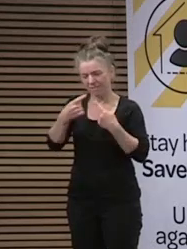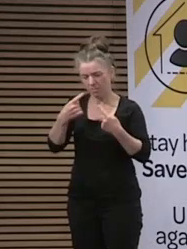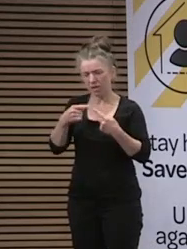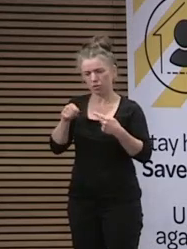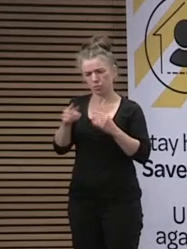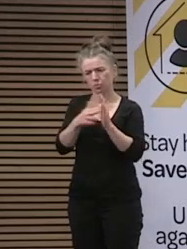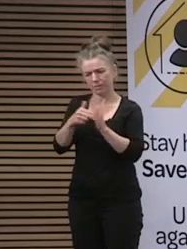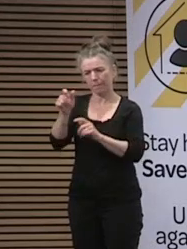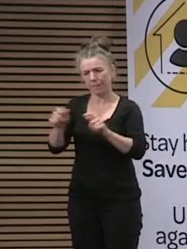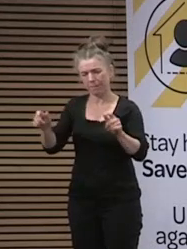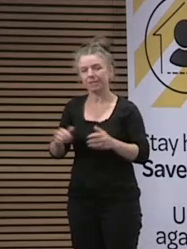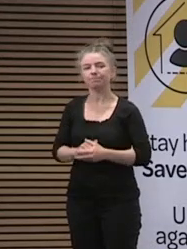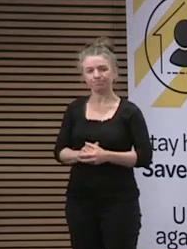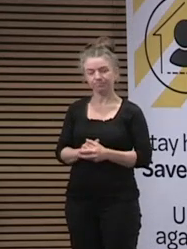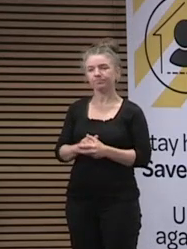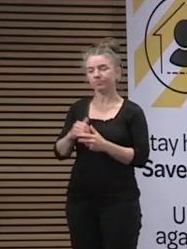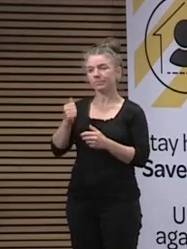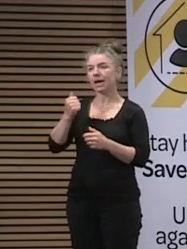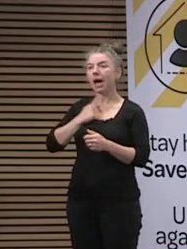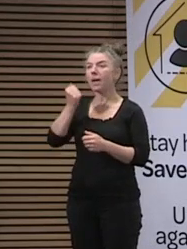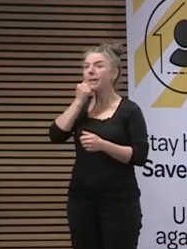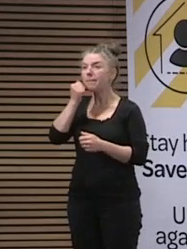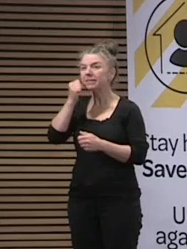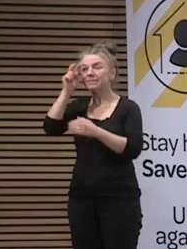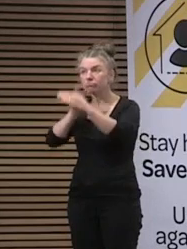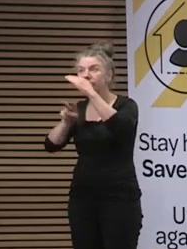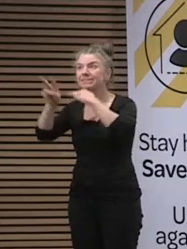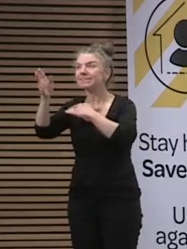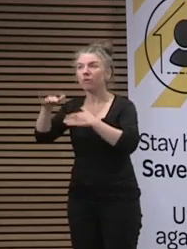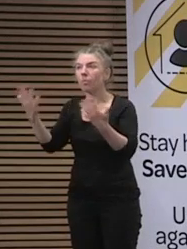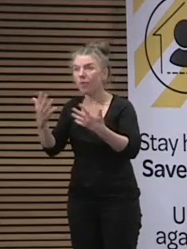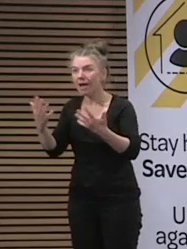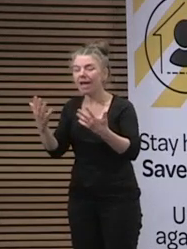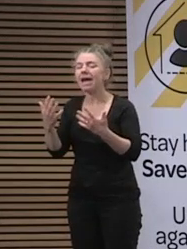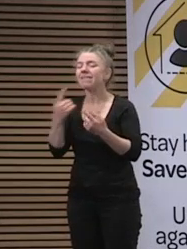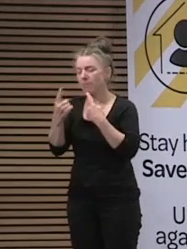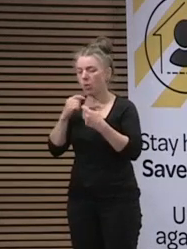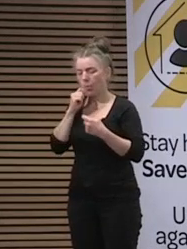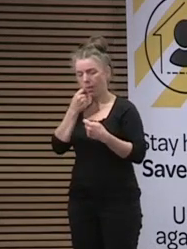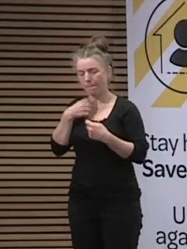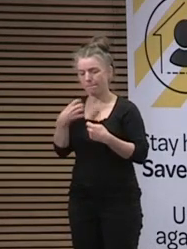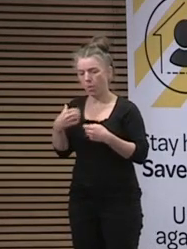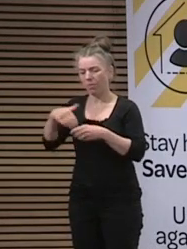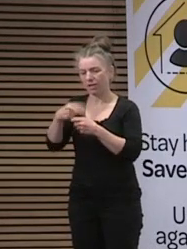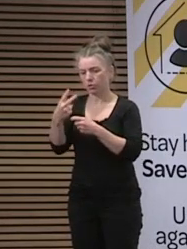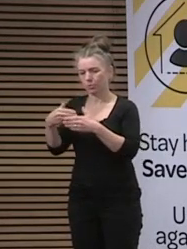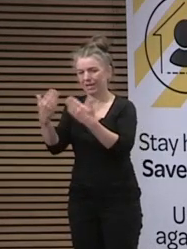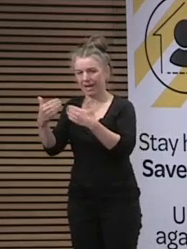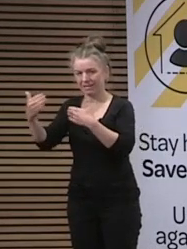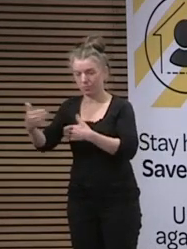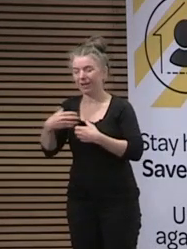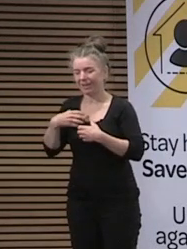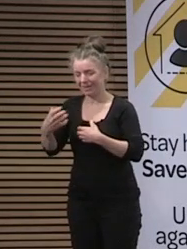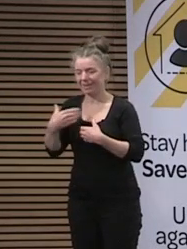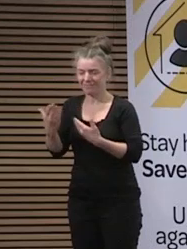there. I expect that modelling to be released within the next 48 hours or so. The second thing, as I've said previously, is as you would